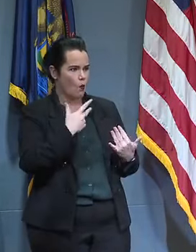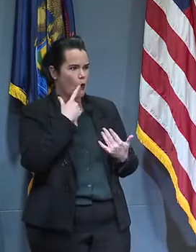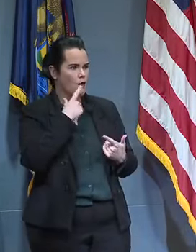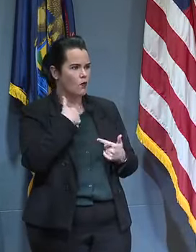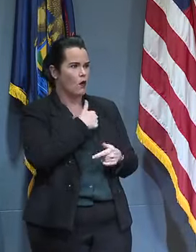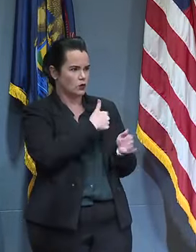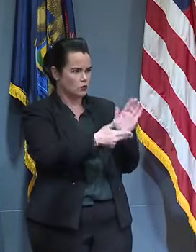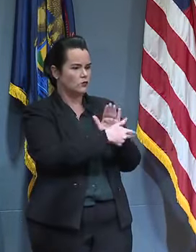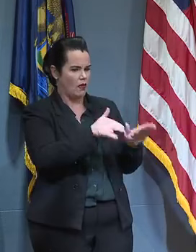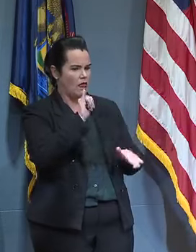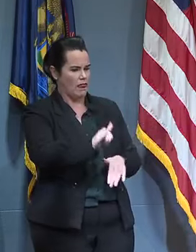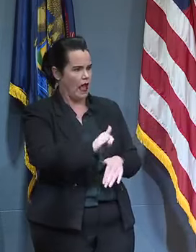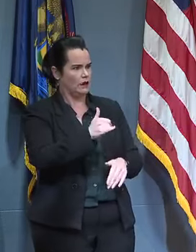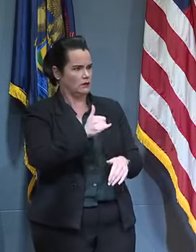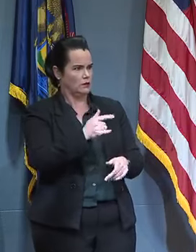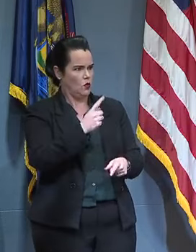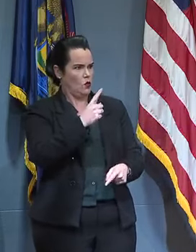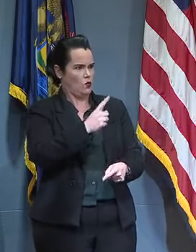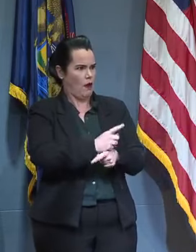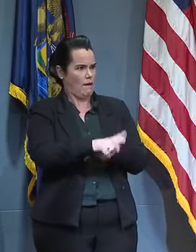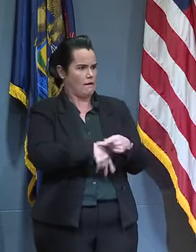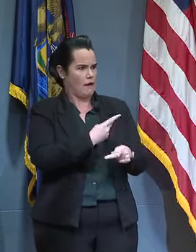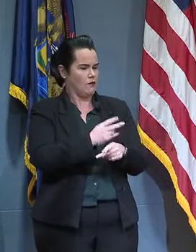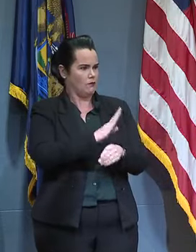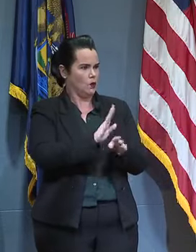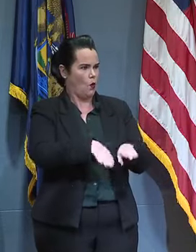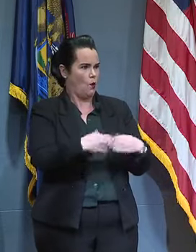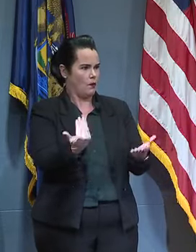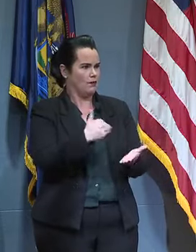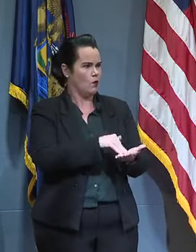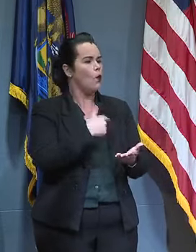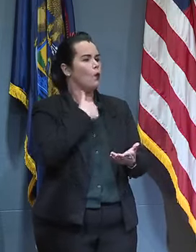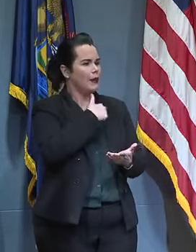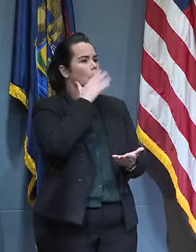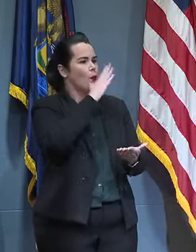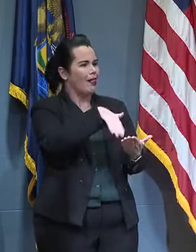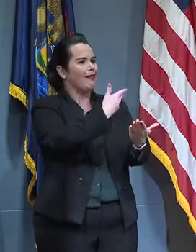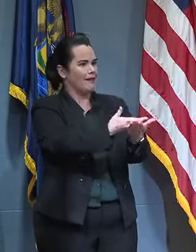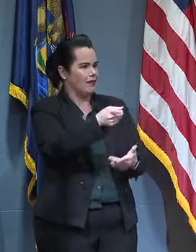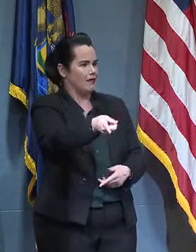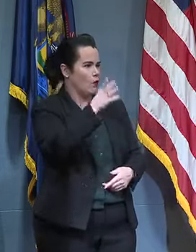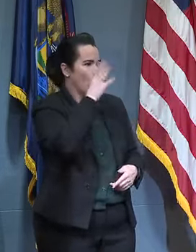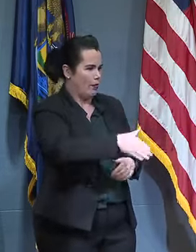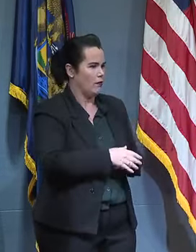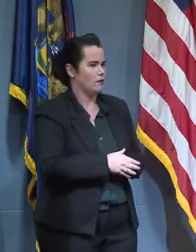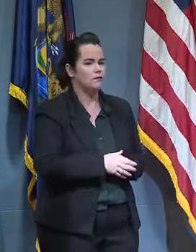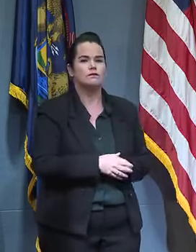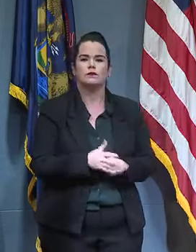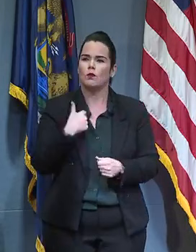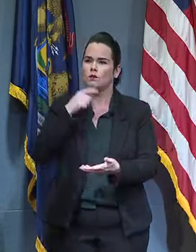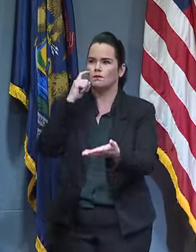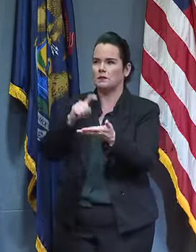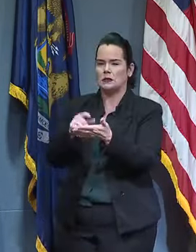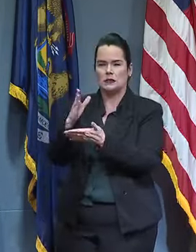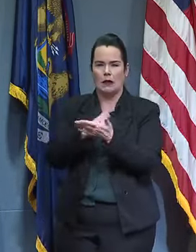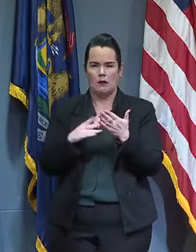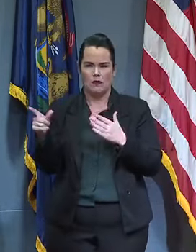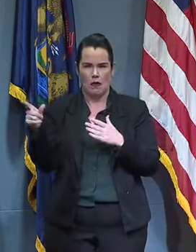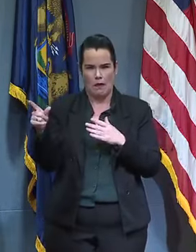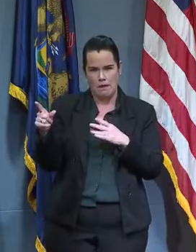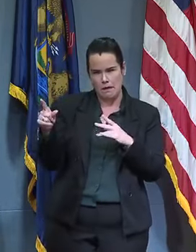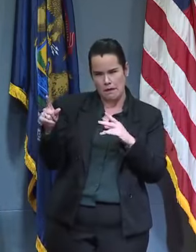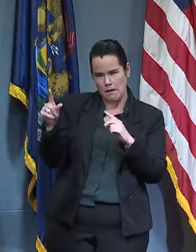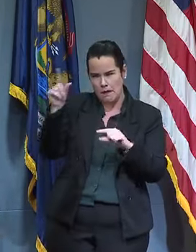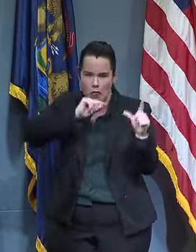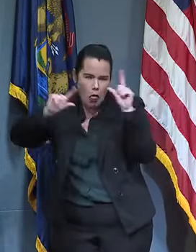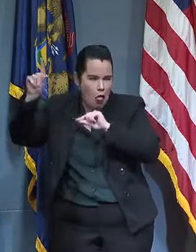to do that yet. We'll get there. And I just ask that people be patient. Now I want to acknowledge some of the maneuverings that happened yesterday.